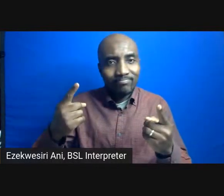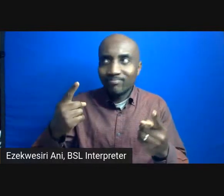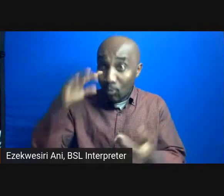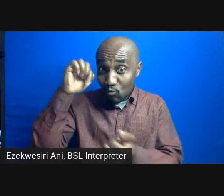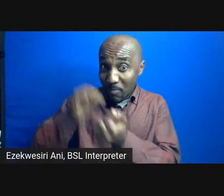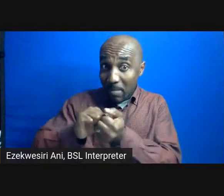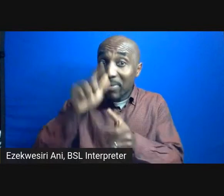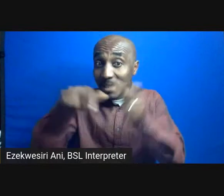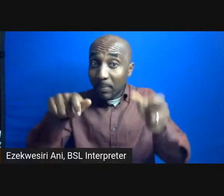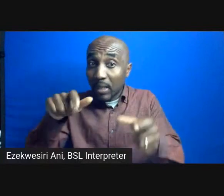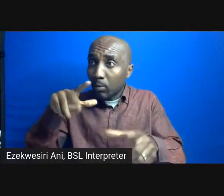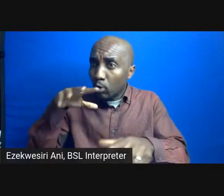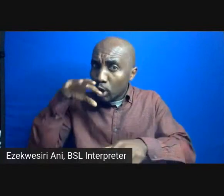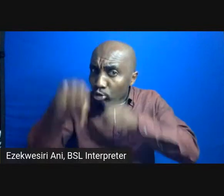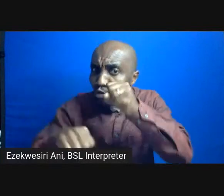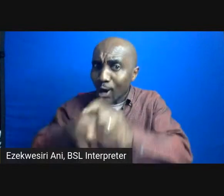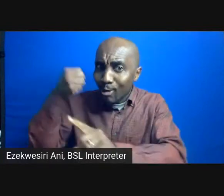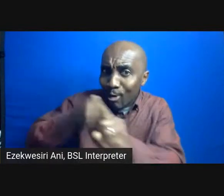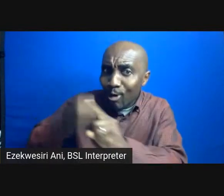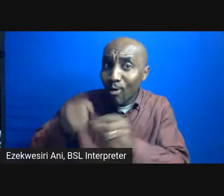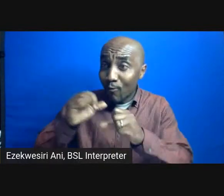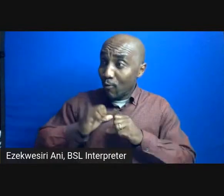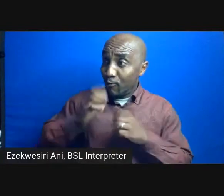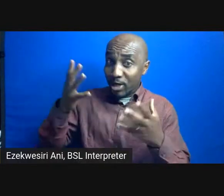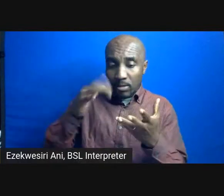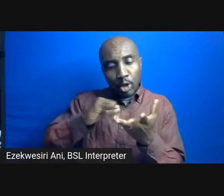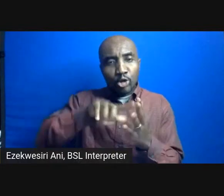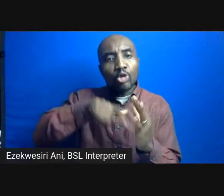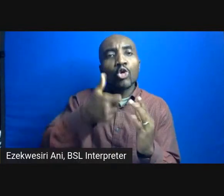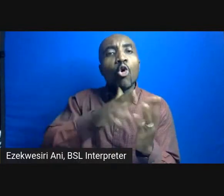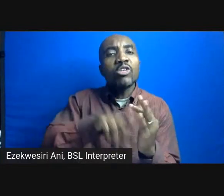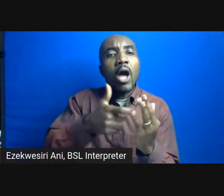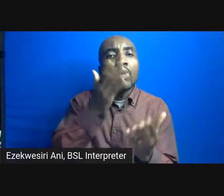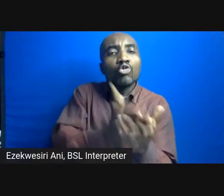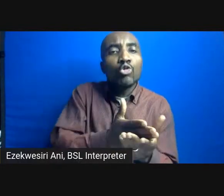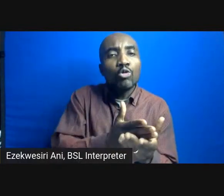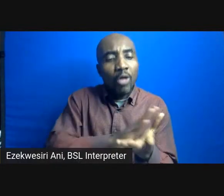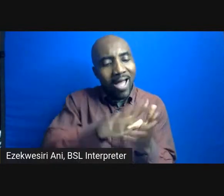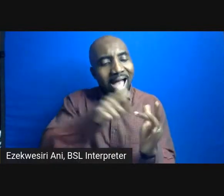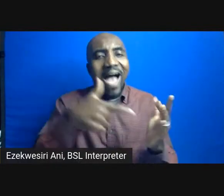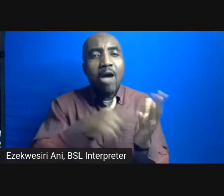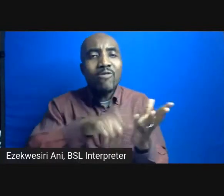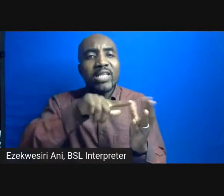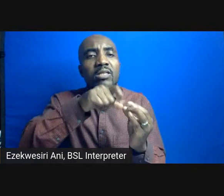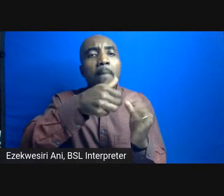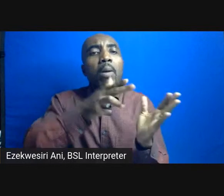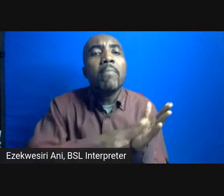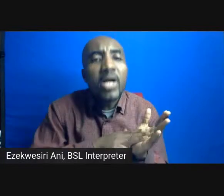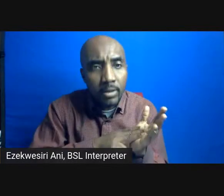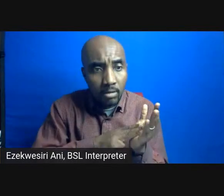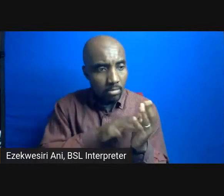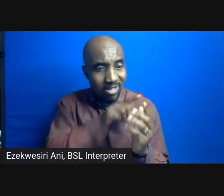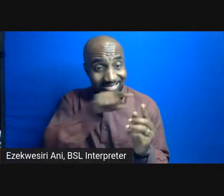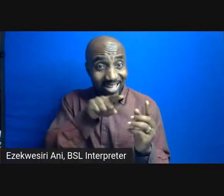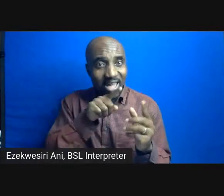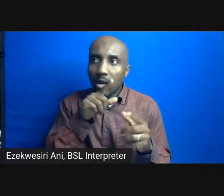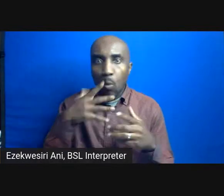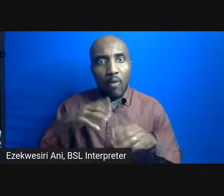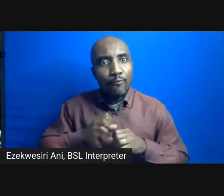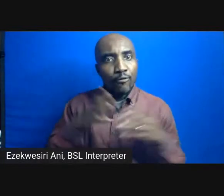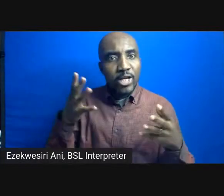called. Sojourner Truth, Harriet Tubman, they searched for freedom. Mary